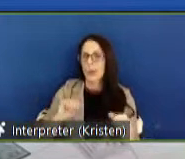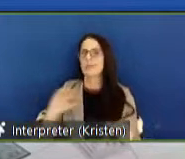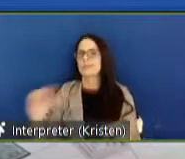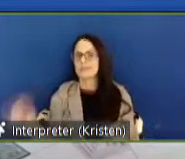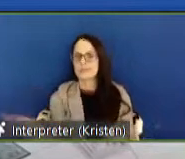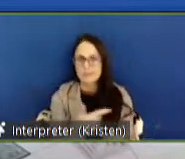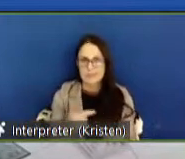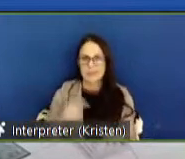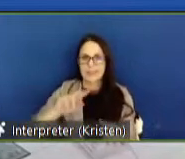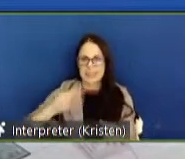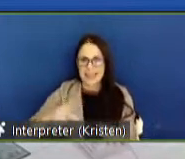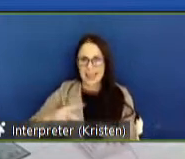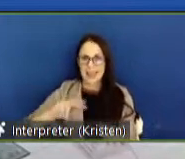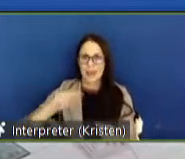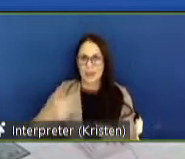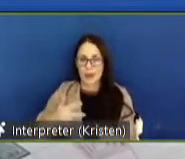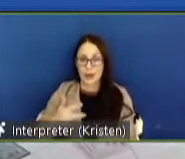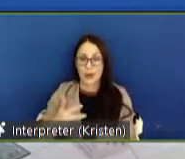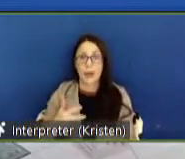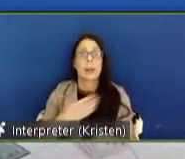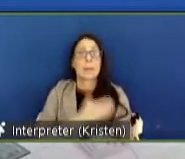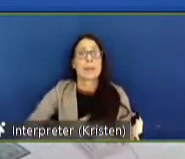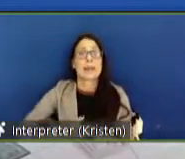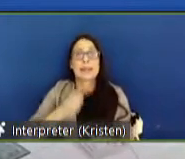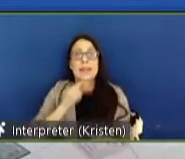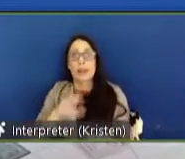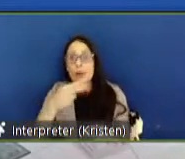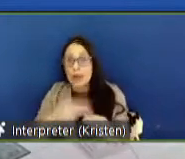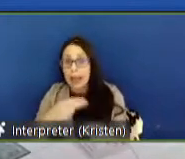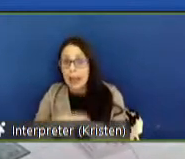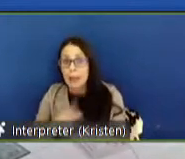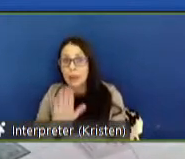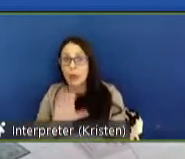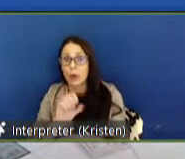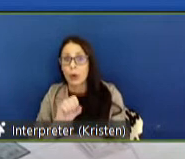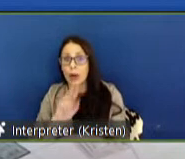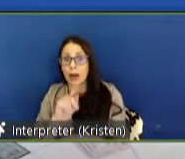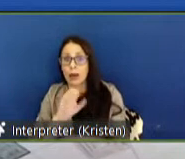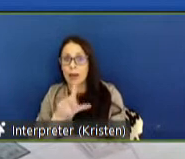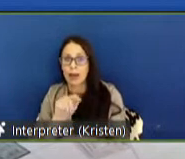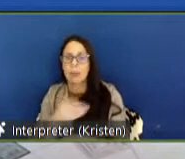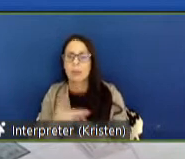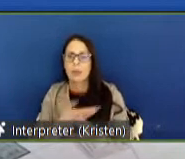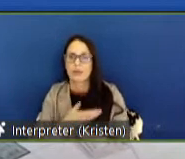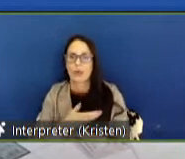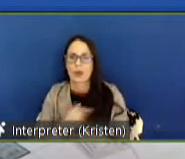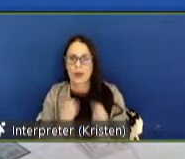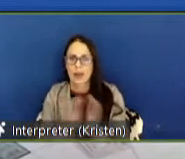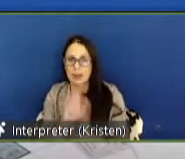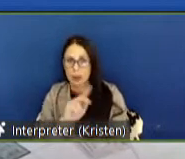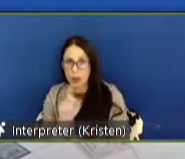questions. Please state your name and your outlet before asking your question. And do note that we can be reached at